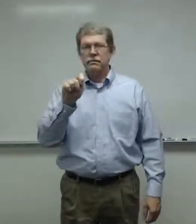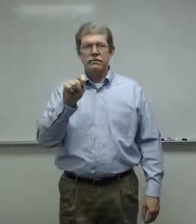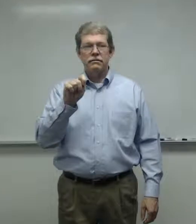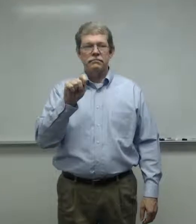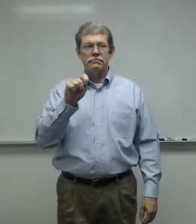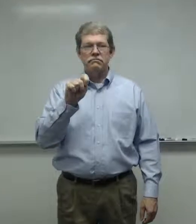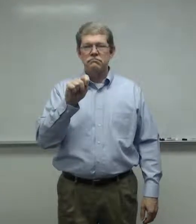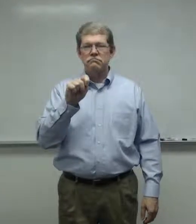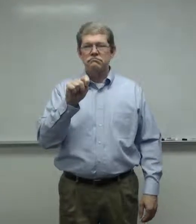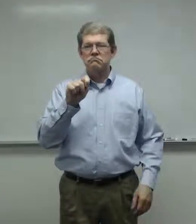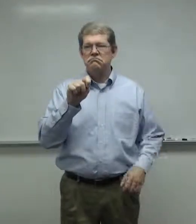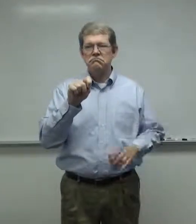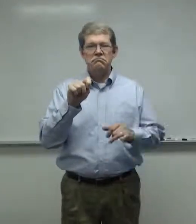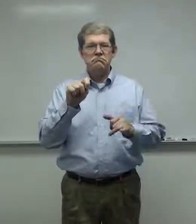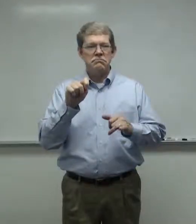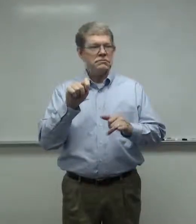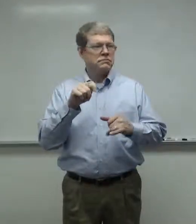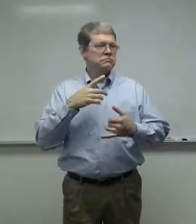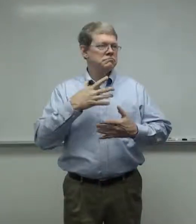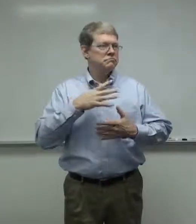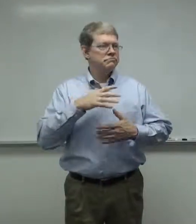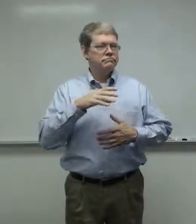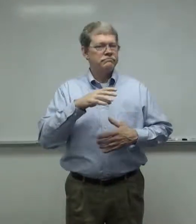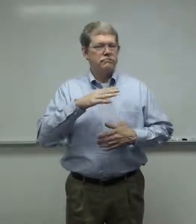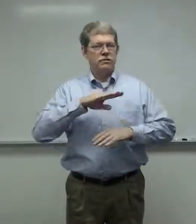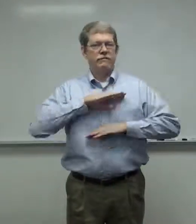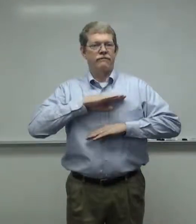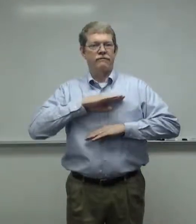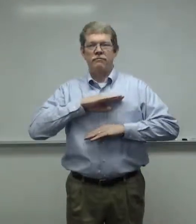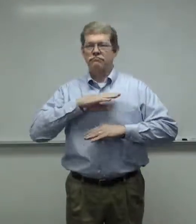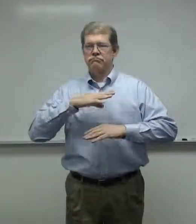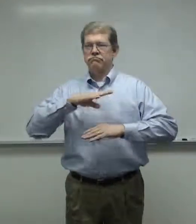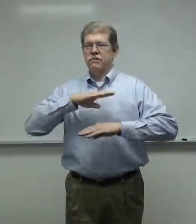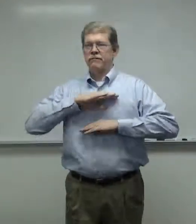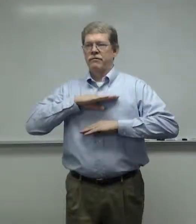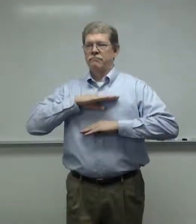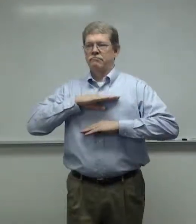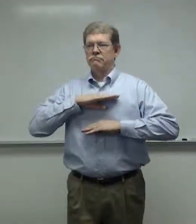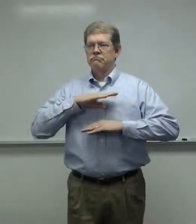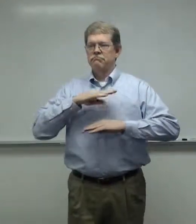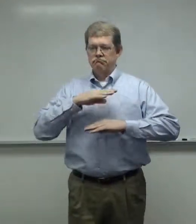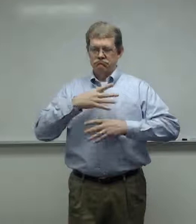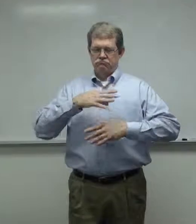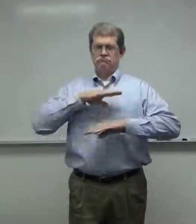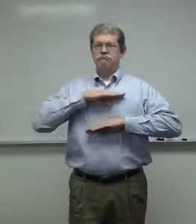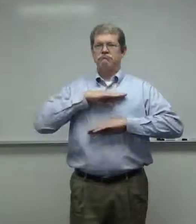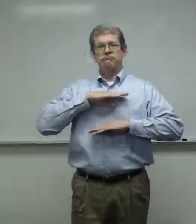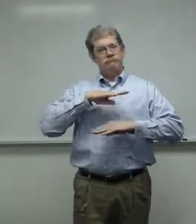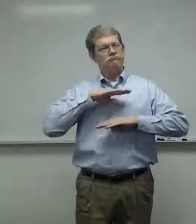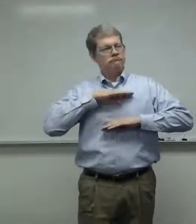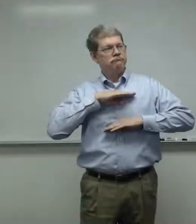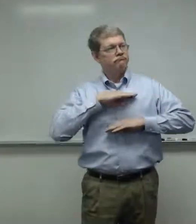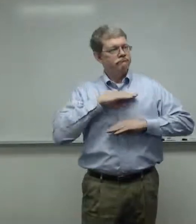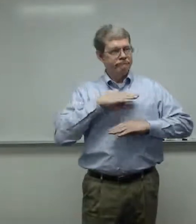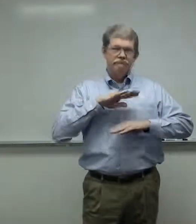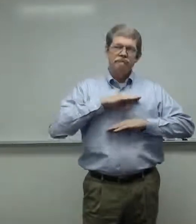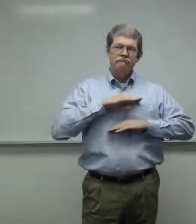The next one is content, and that's this sign. It's like everything's just right. It's